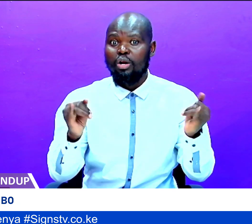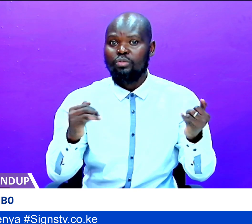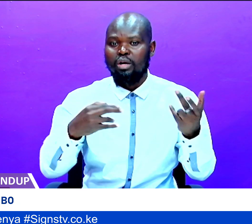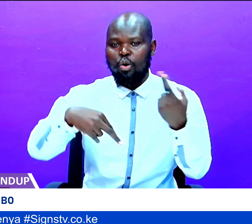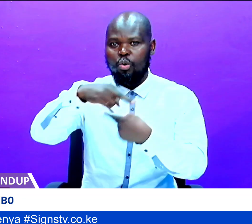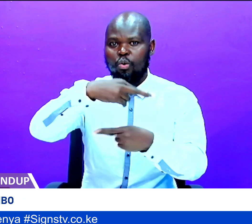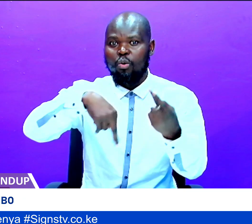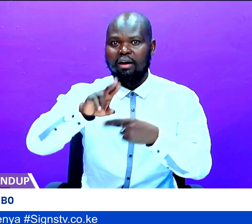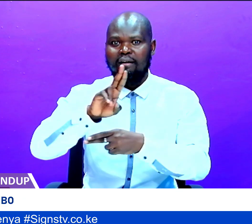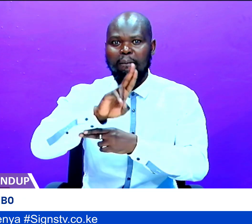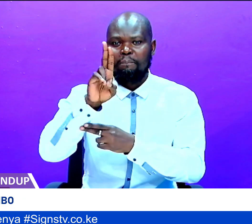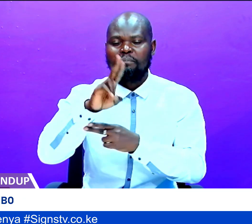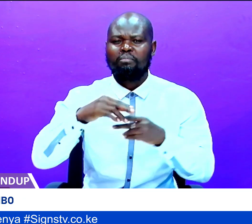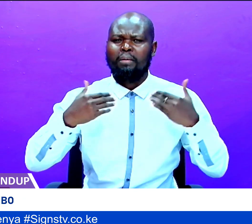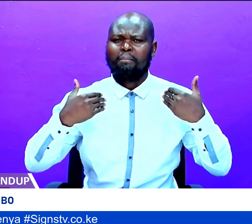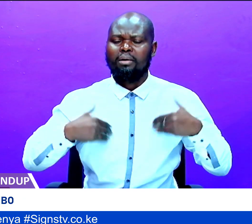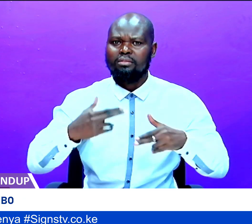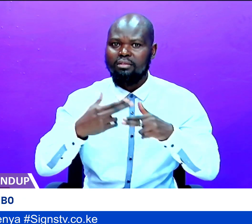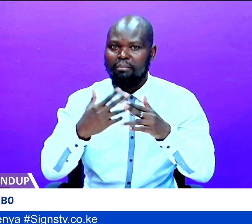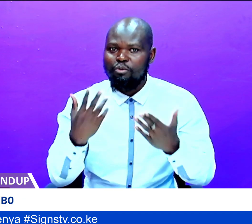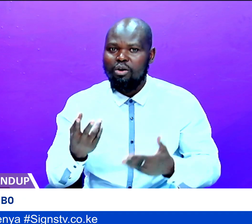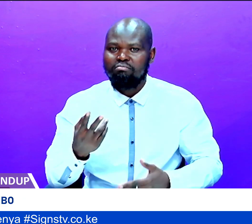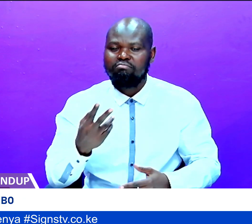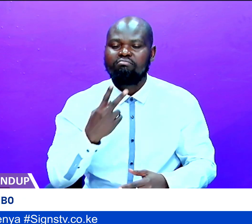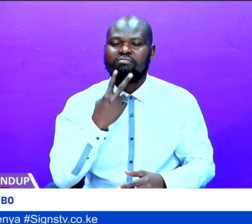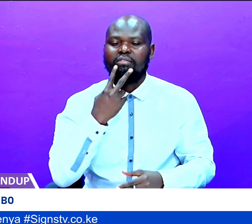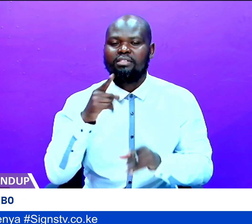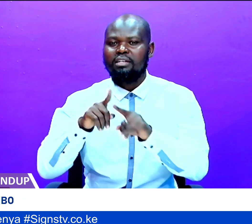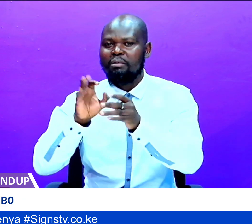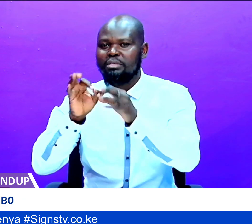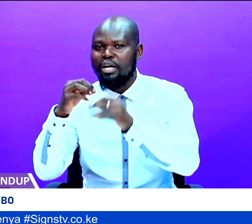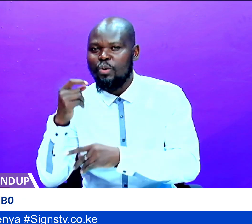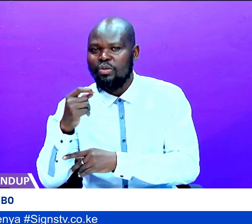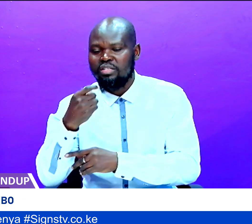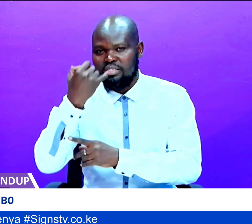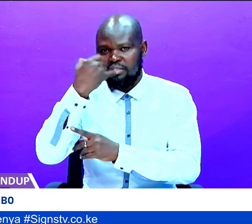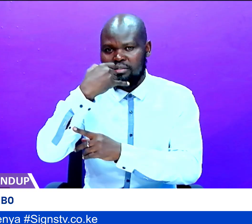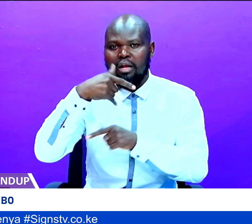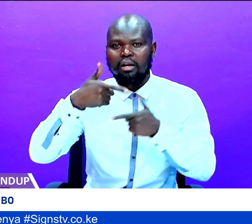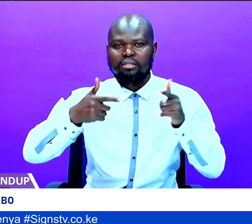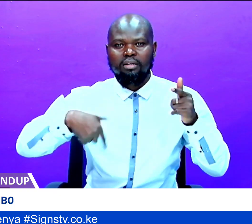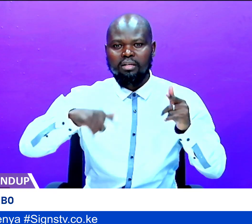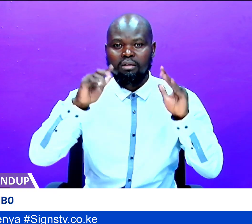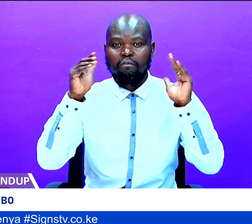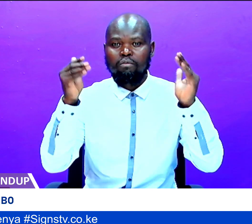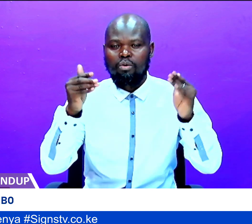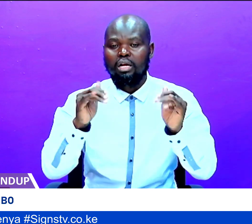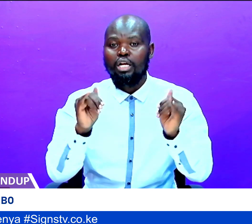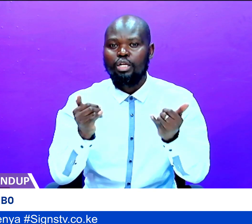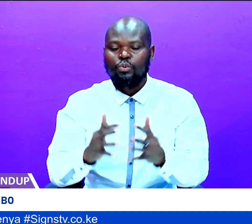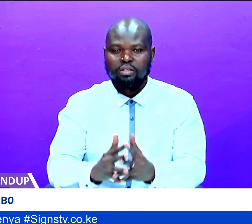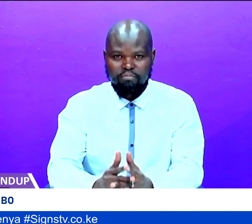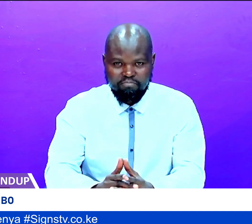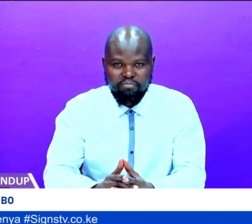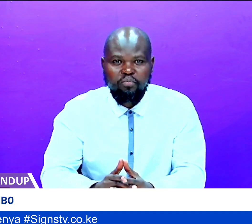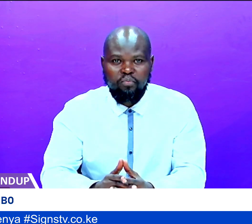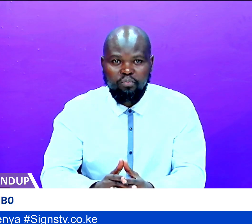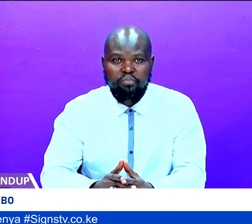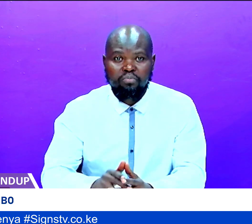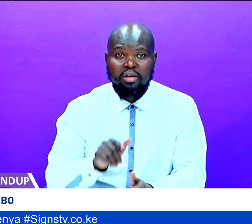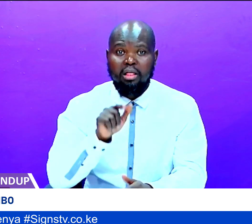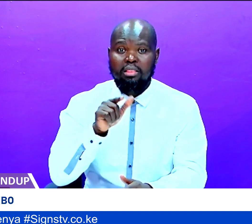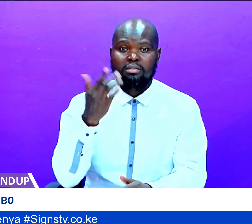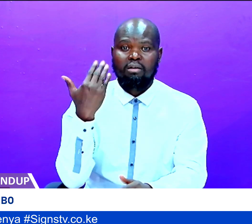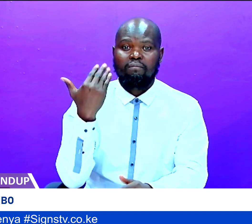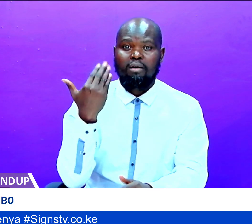Welcome to Science TV Roundup News with me, Elvis Odhiambo, and my sign language interpreter doing the voicing,